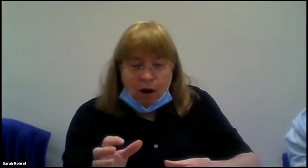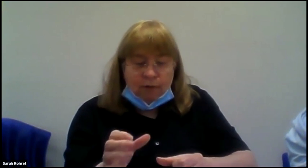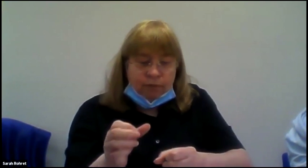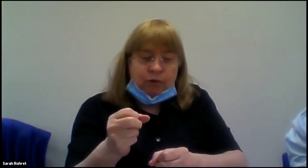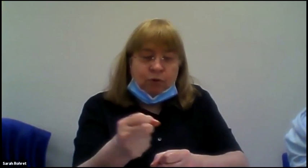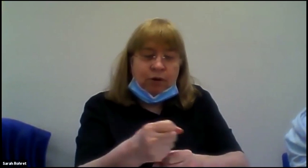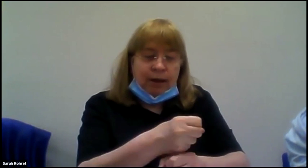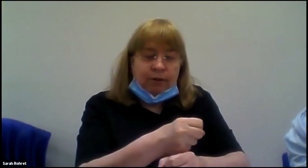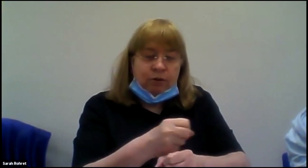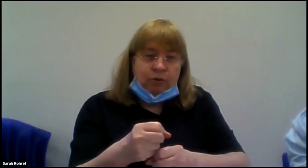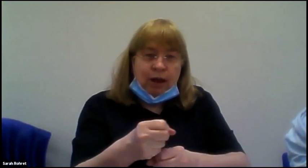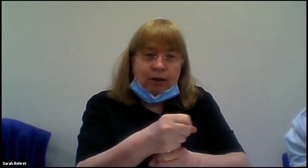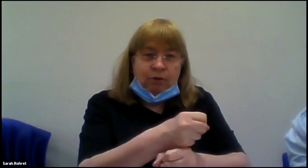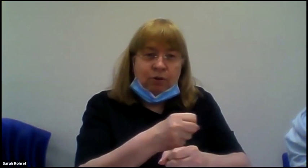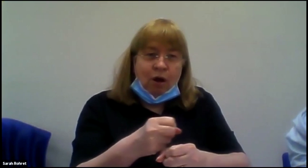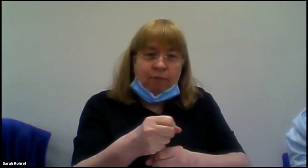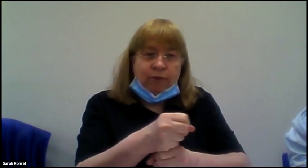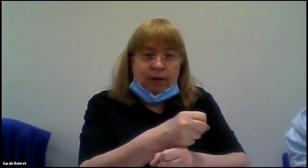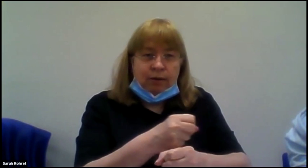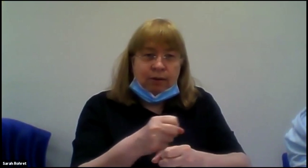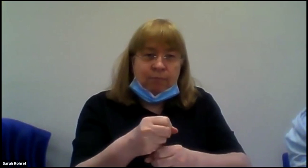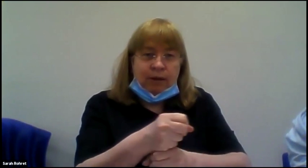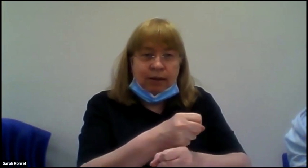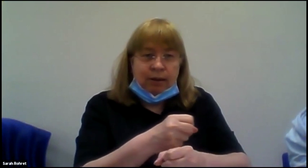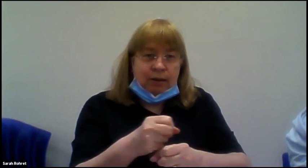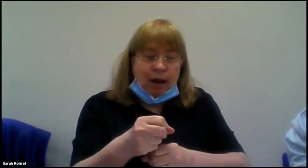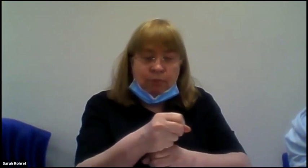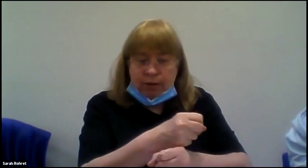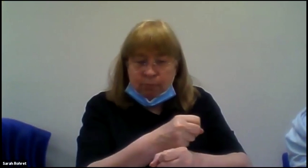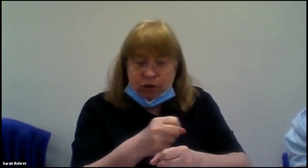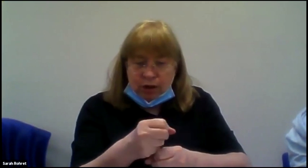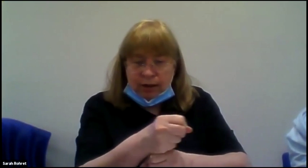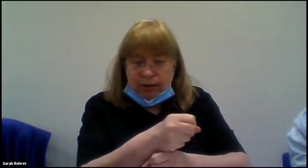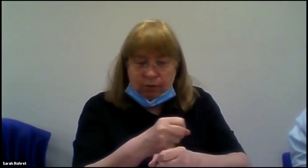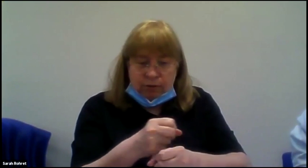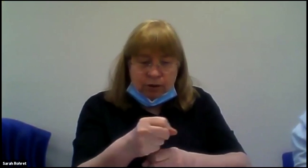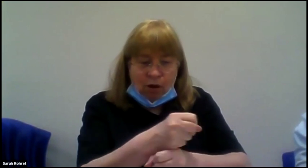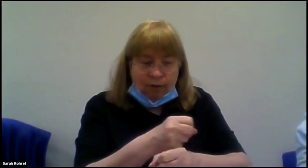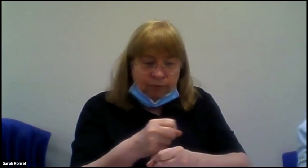Coffee, of course, I showed you how to do coffee, but this is not with the machine, so it's just coffee.